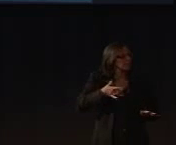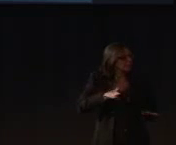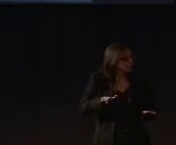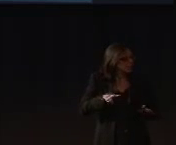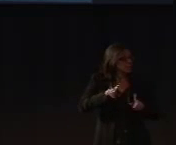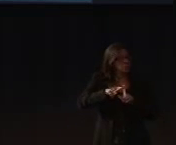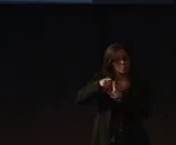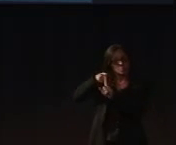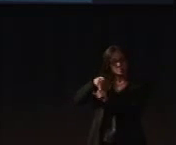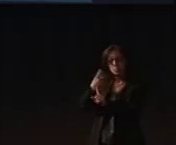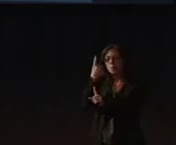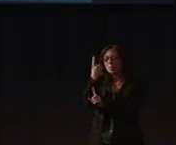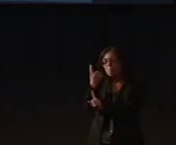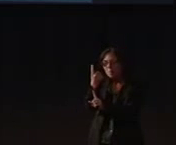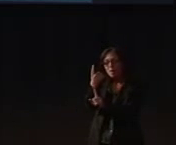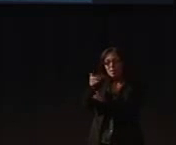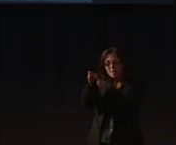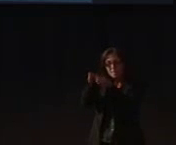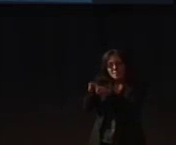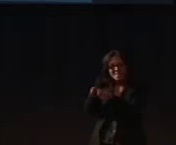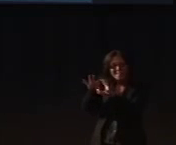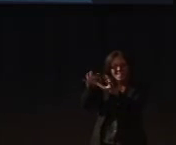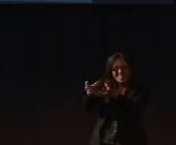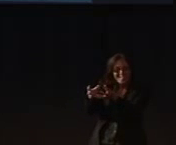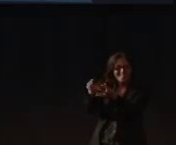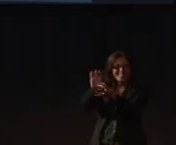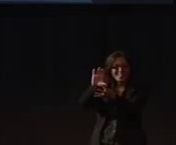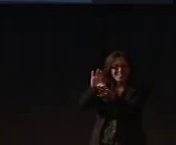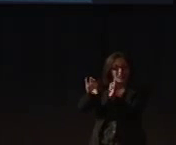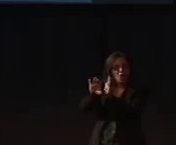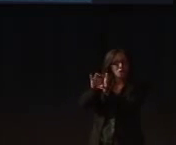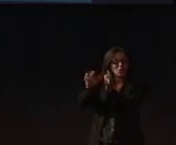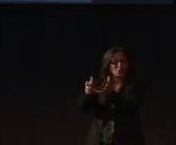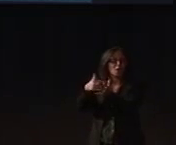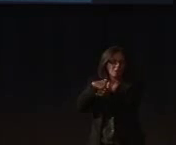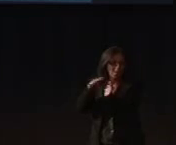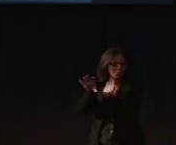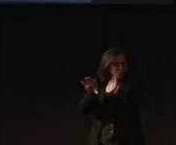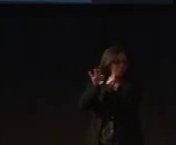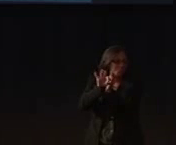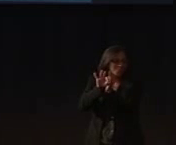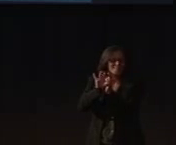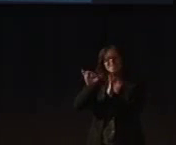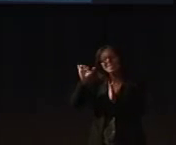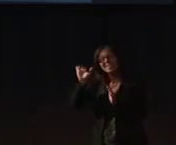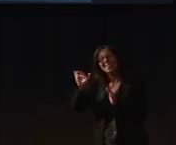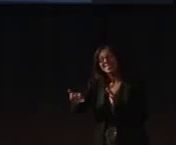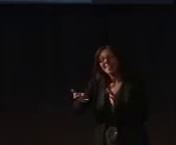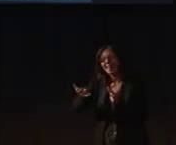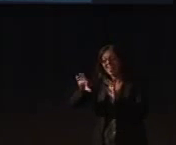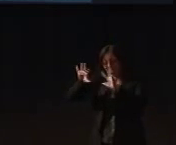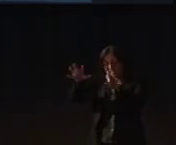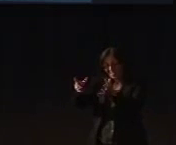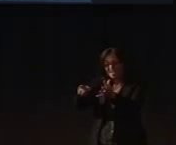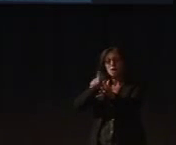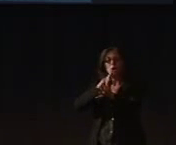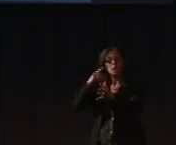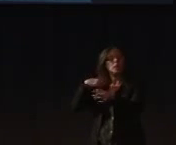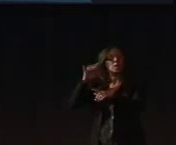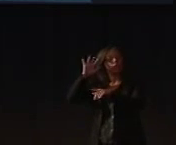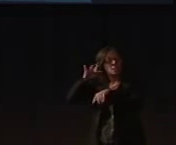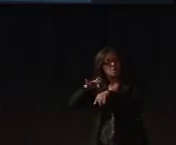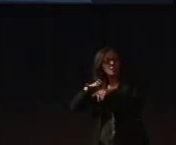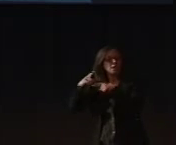specific character, which is the one I choose and which is the one which is occupying me a lot right now,